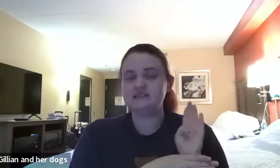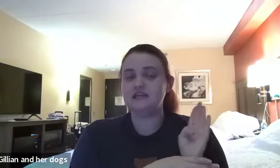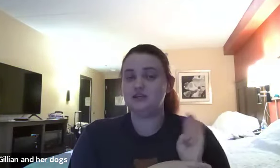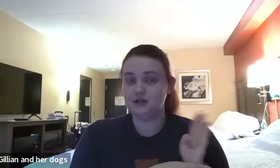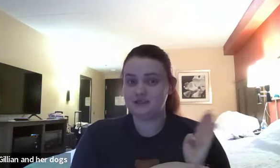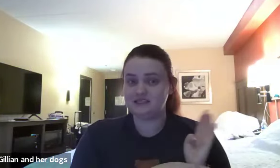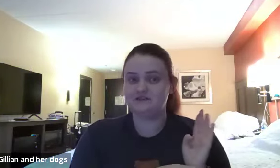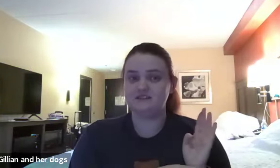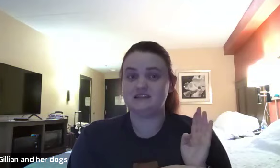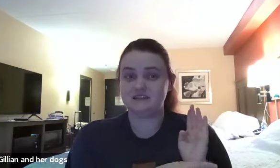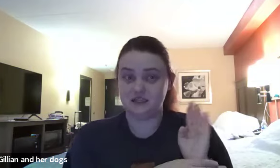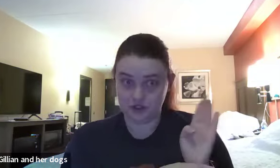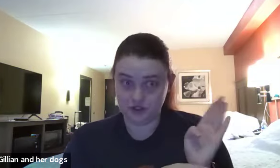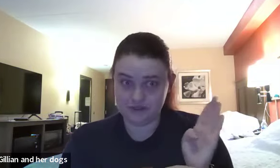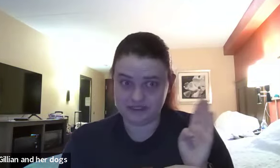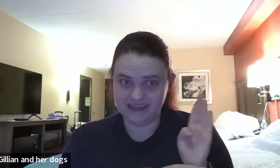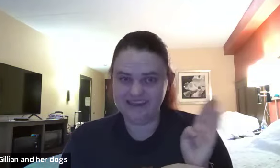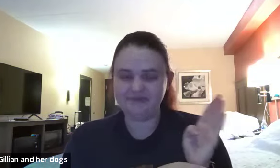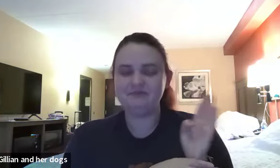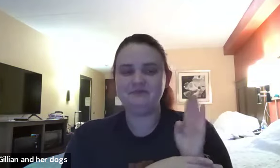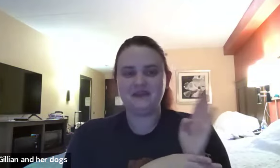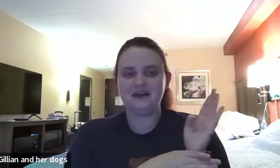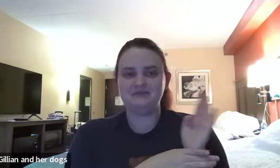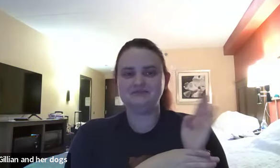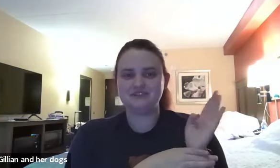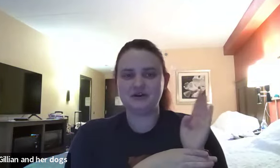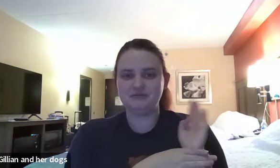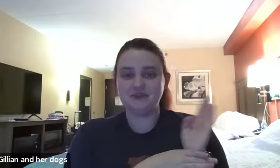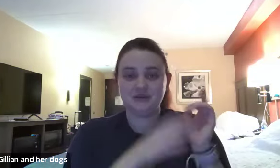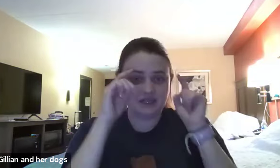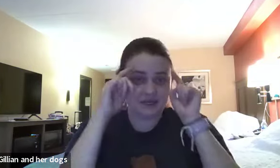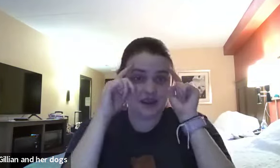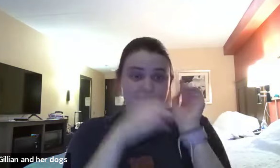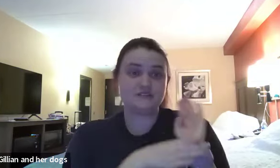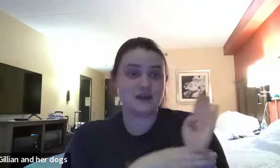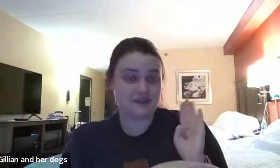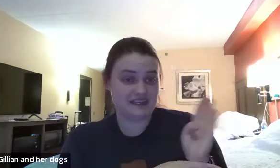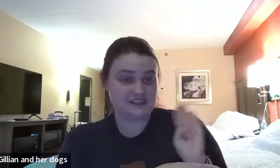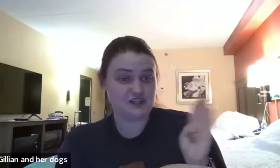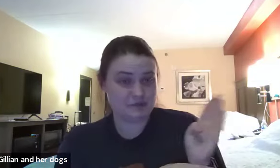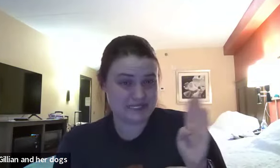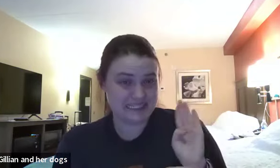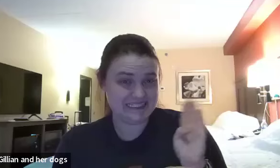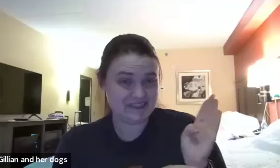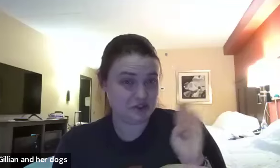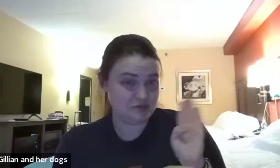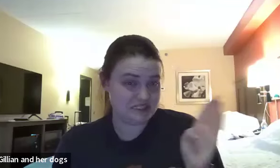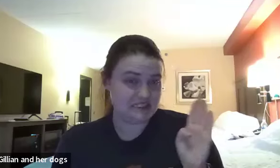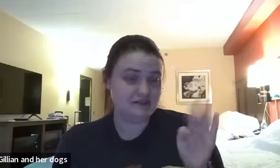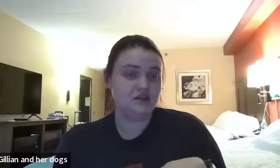saying you're busy versus asking, are you busy? So you want to keep your eyebrows up for that yes, no, busy. Are you busy?